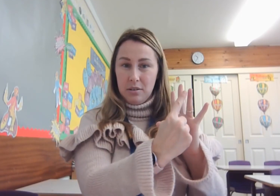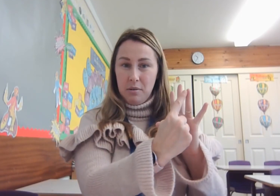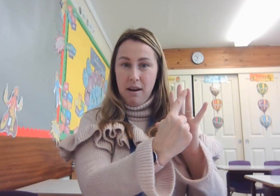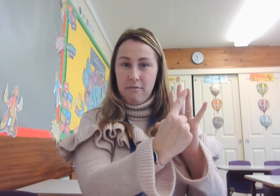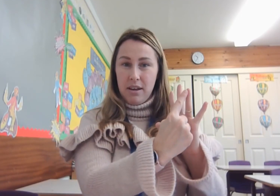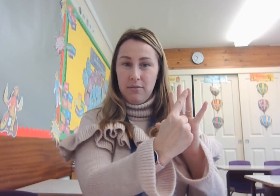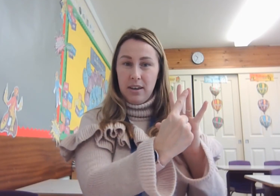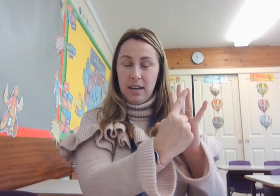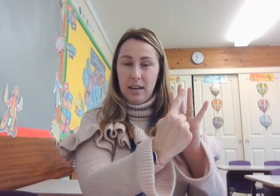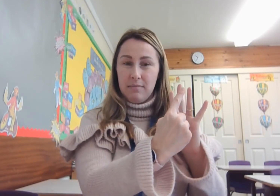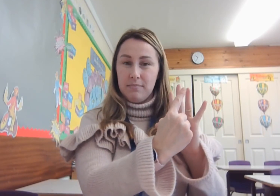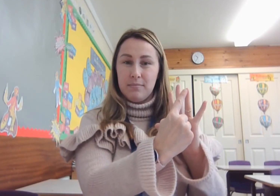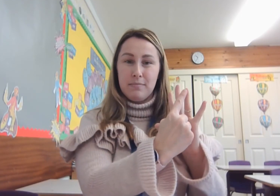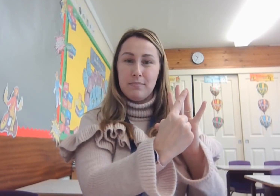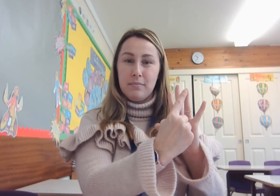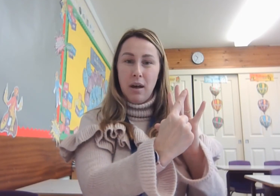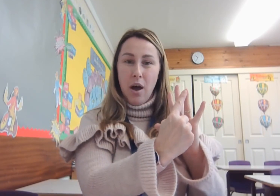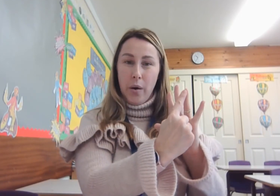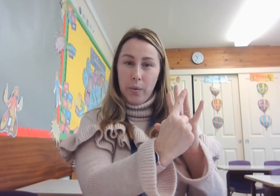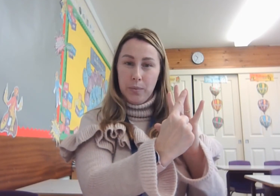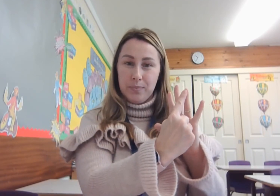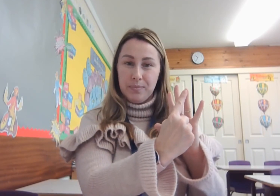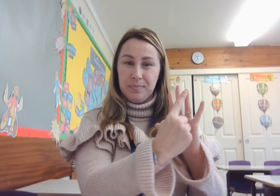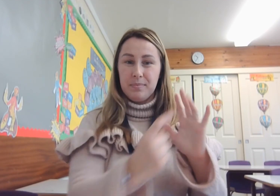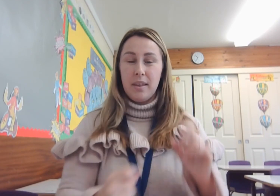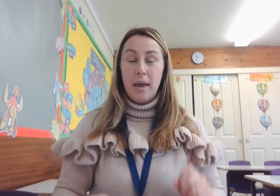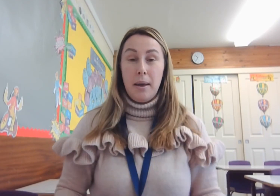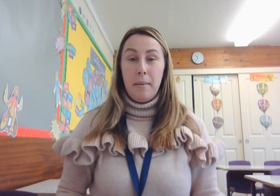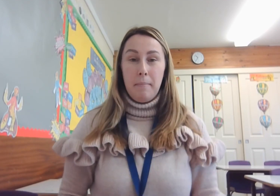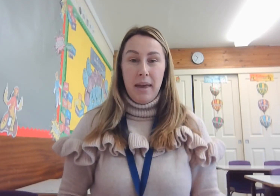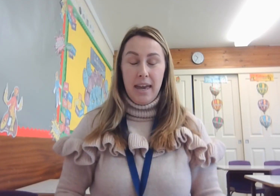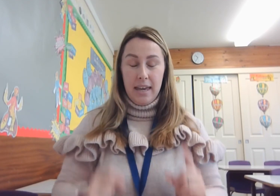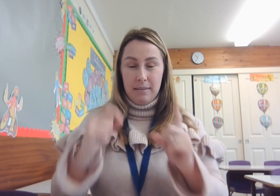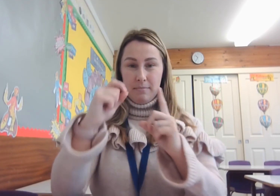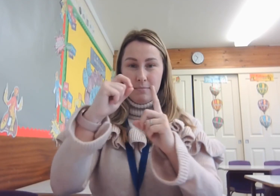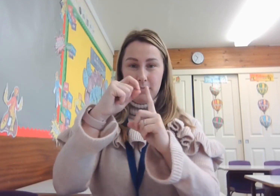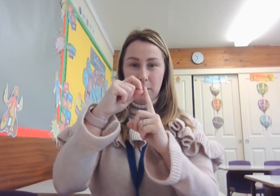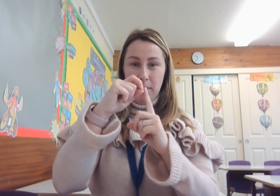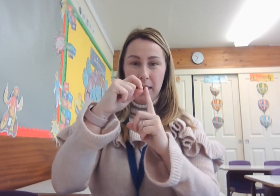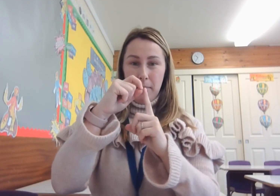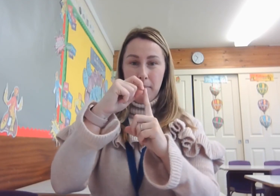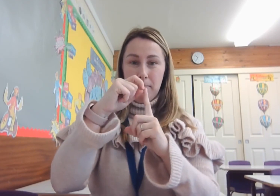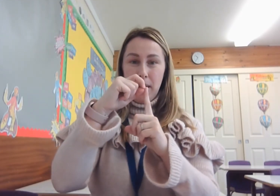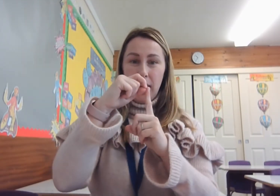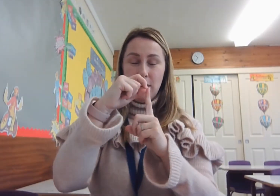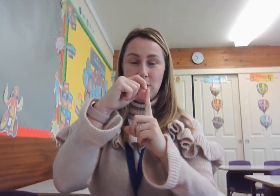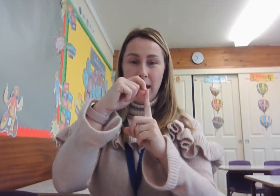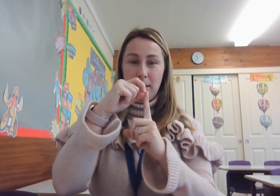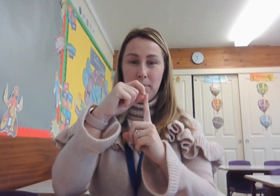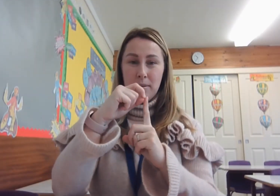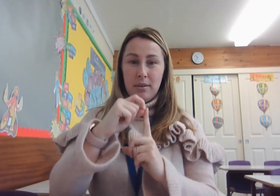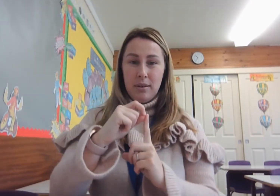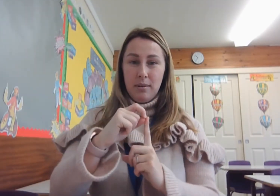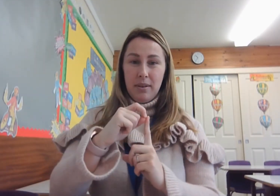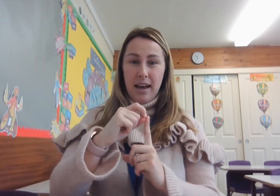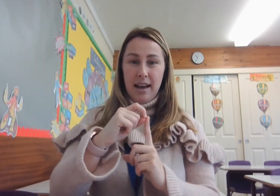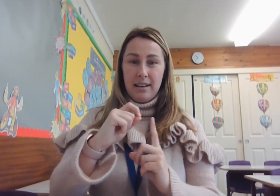our ring finger, O. P, we make a P shape with our